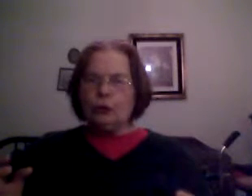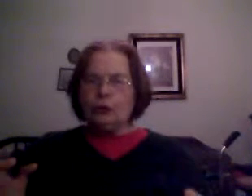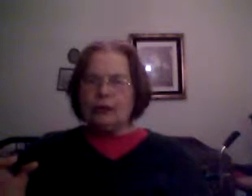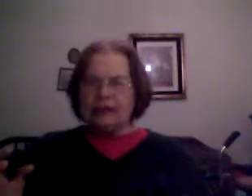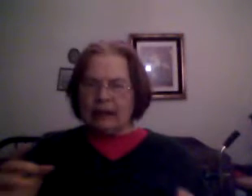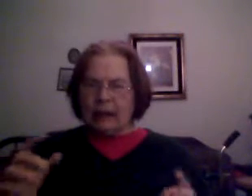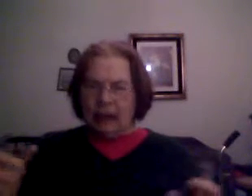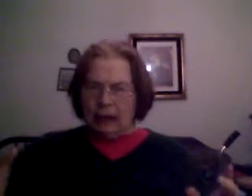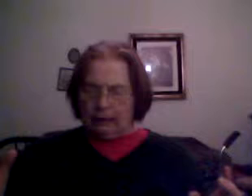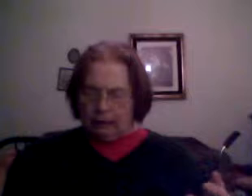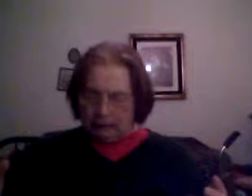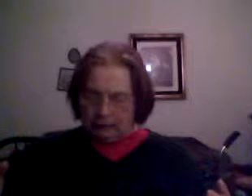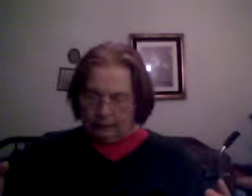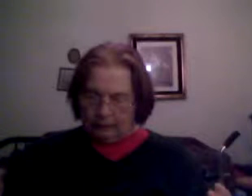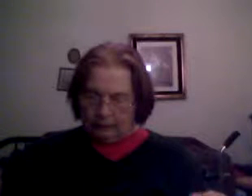unusual size